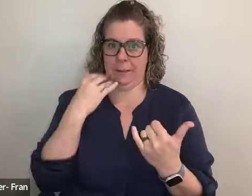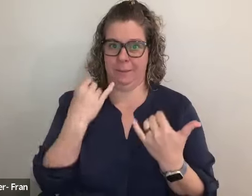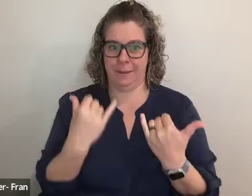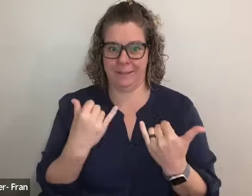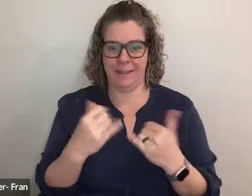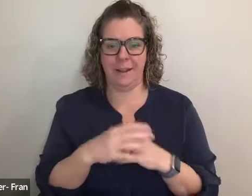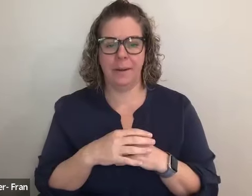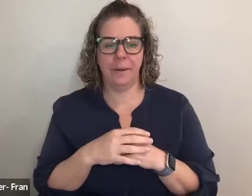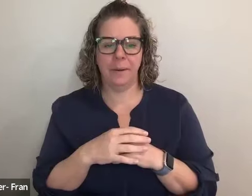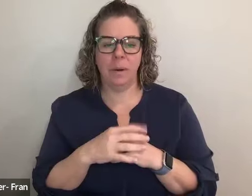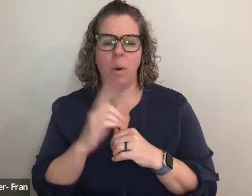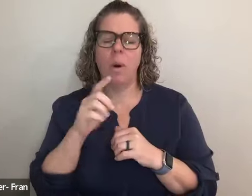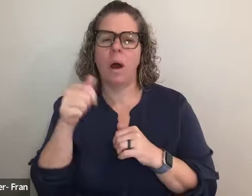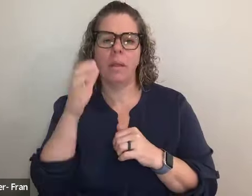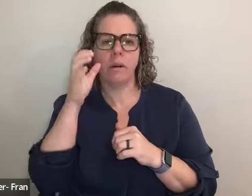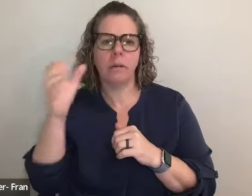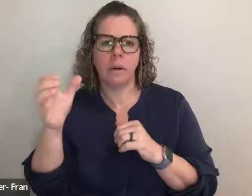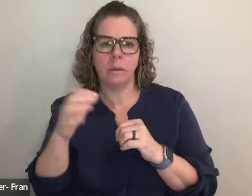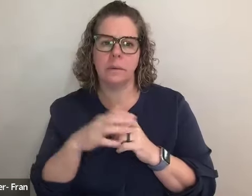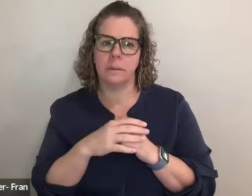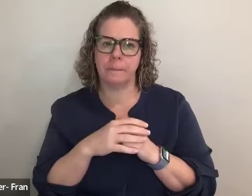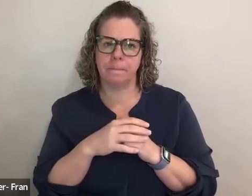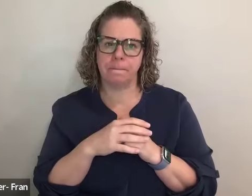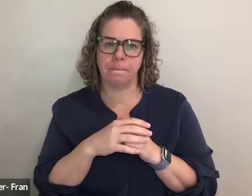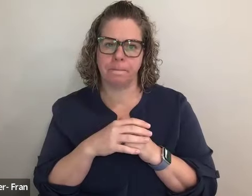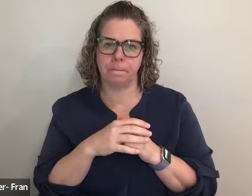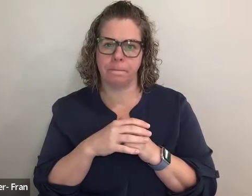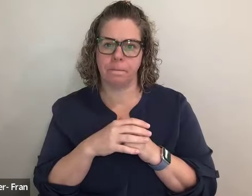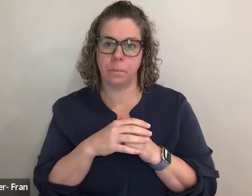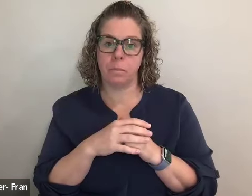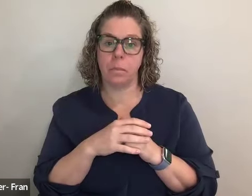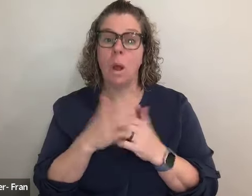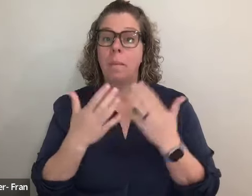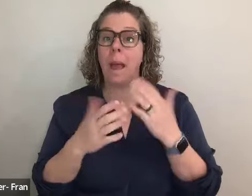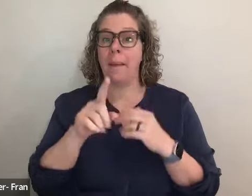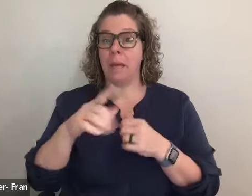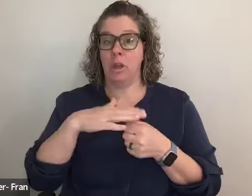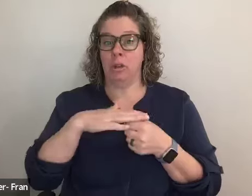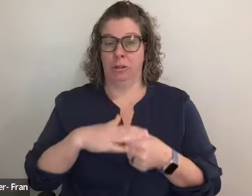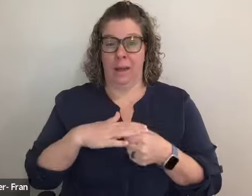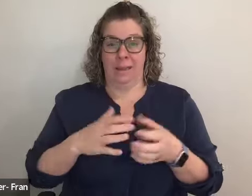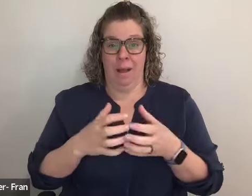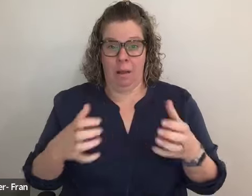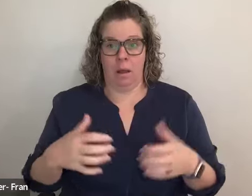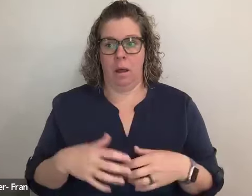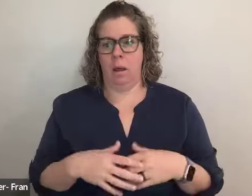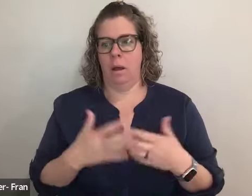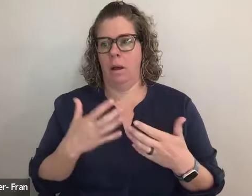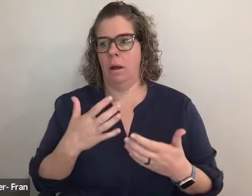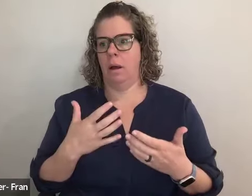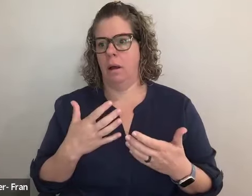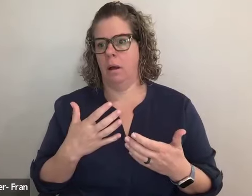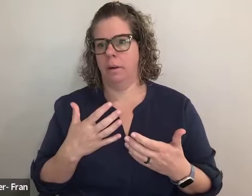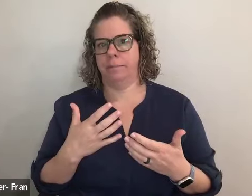skill or concept is that depending on our stressors, like I'm pregnant and I hurt my